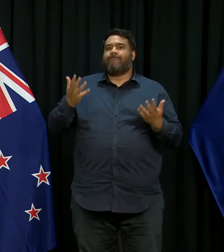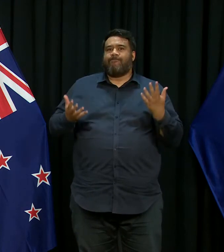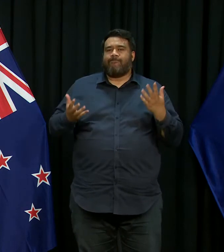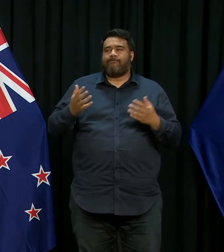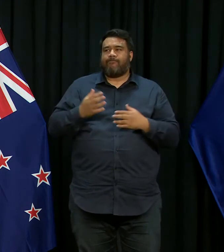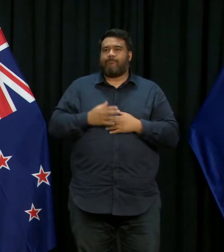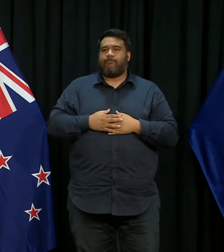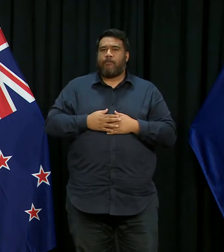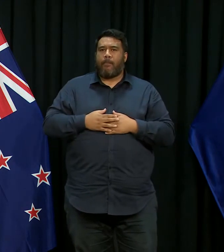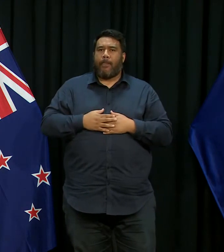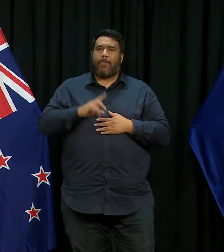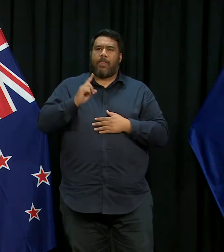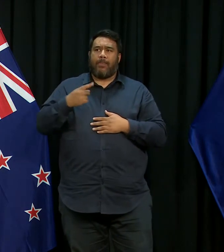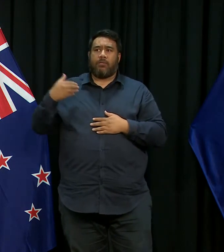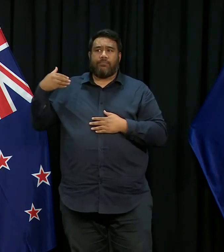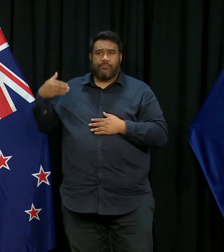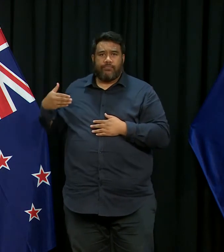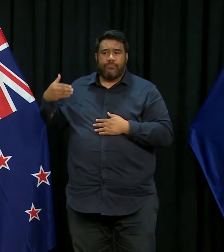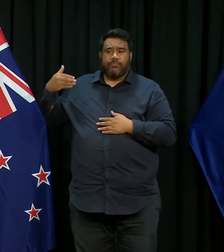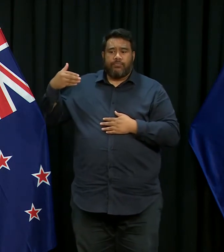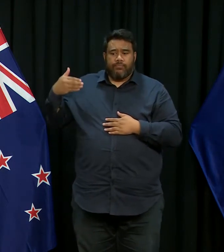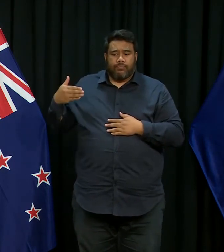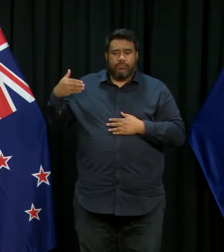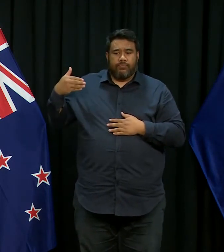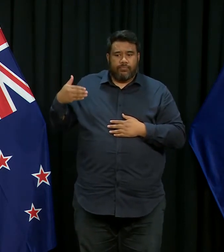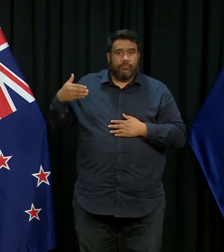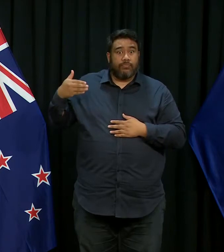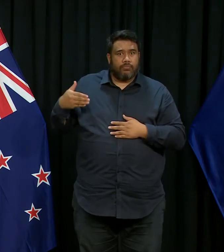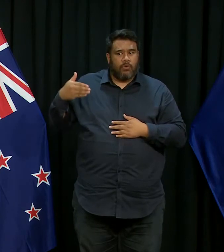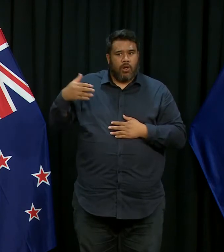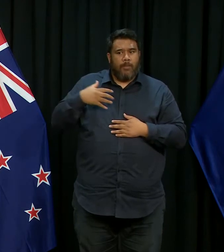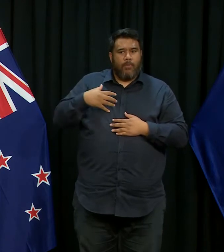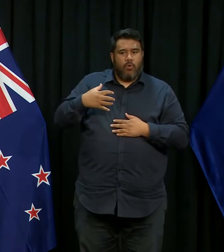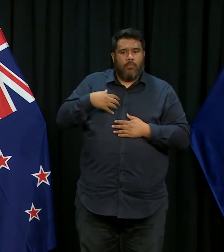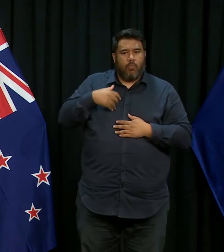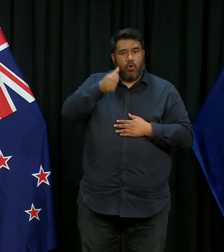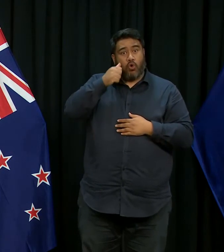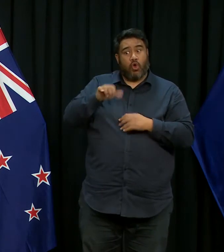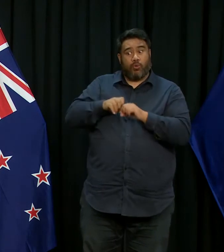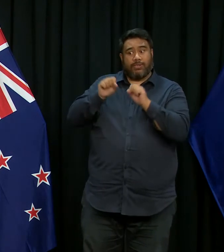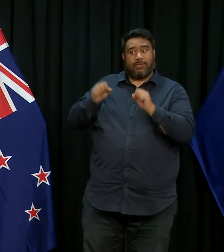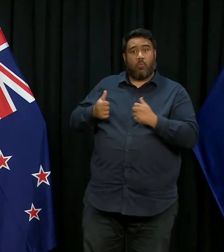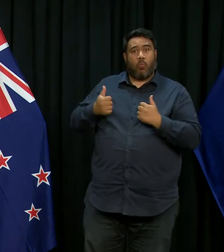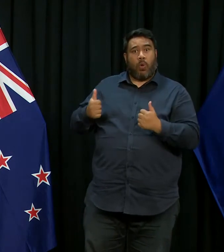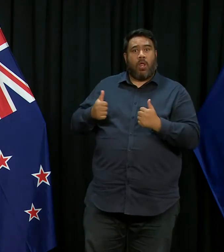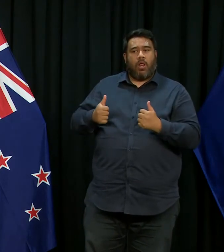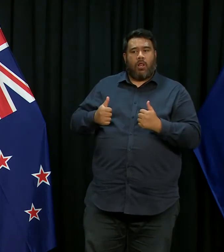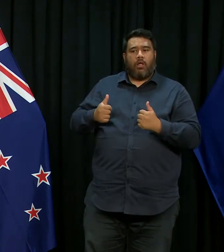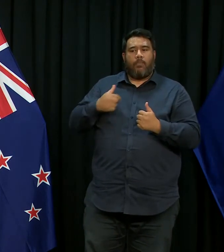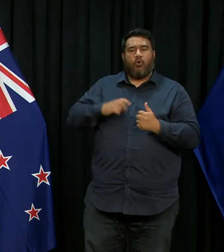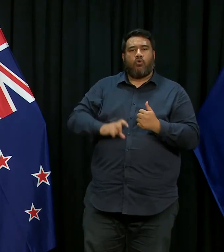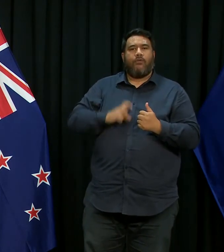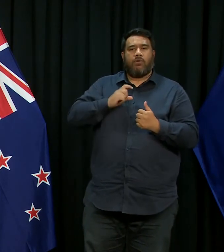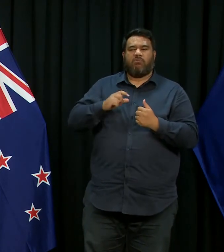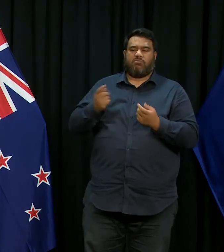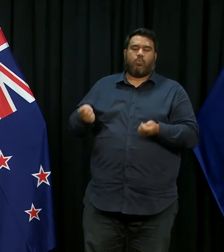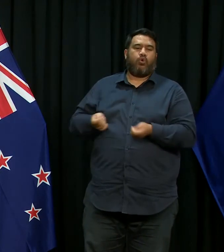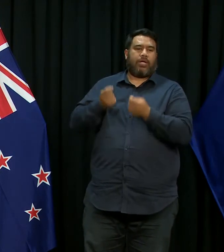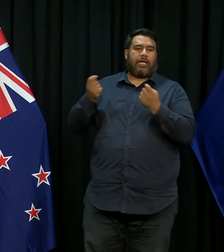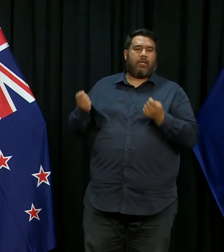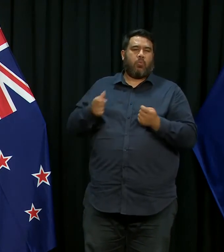actually, the more often you deal with cases, the more assurance you get that the system is working, that the contact tracing is working. Things